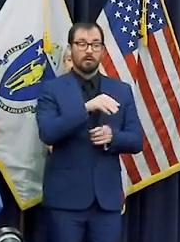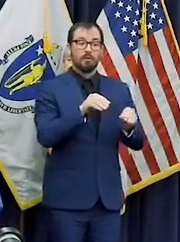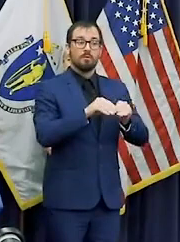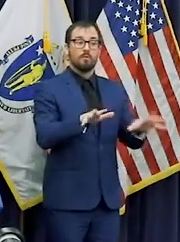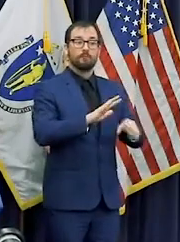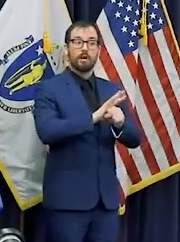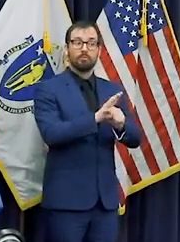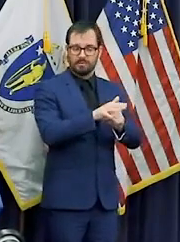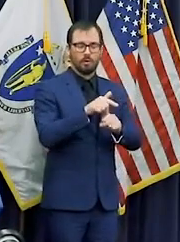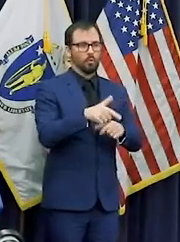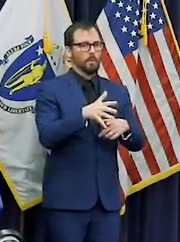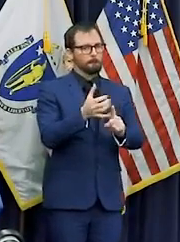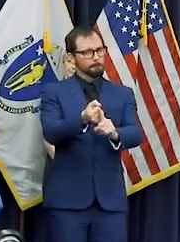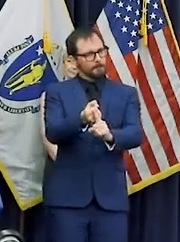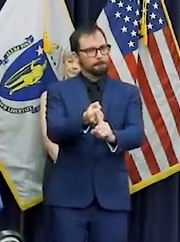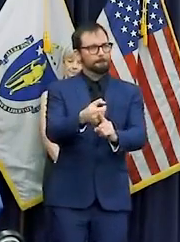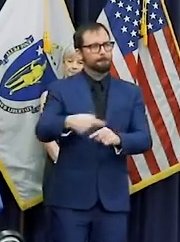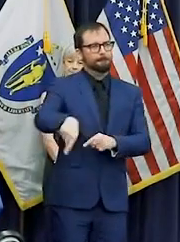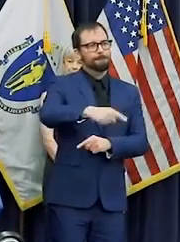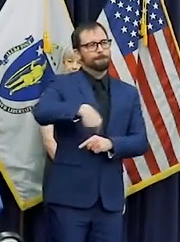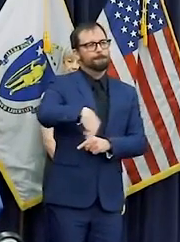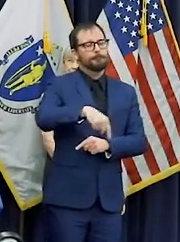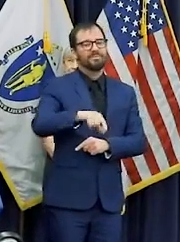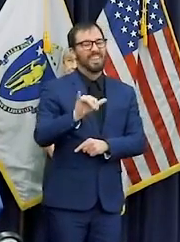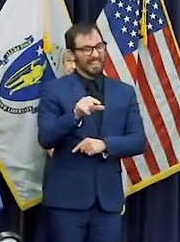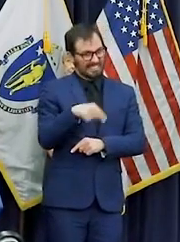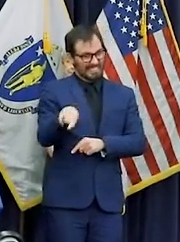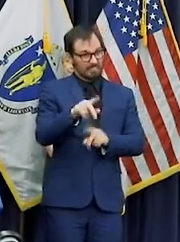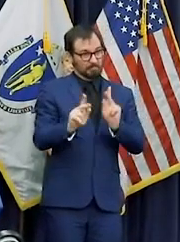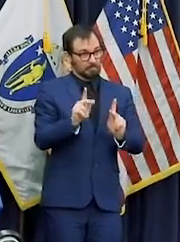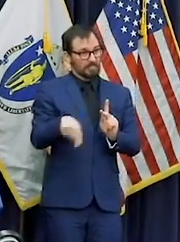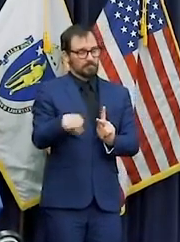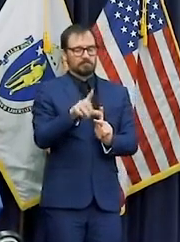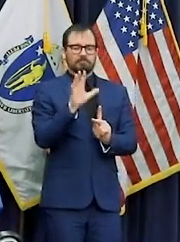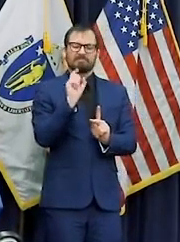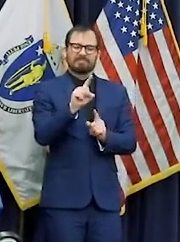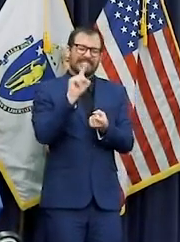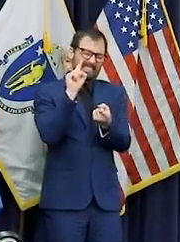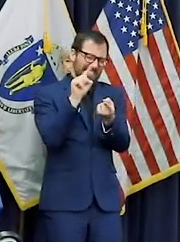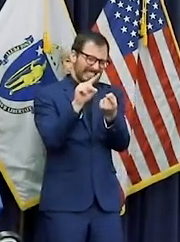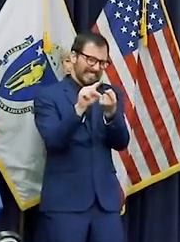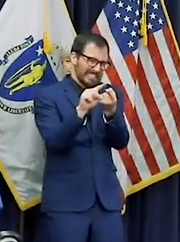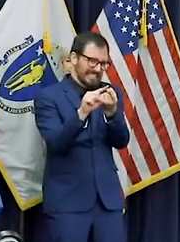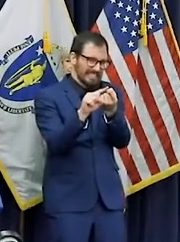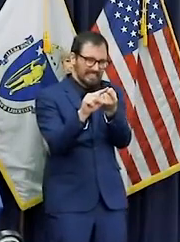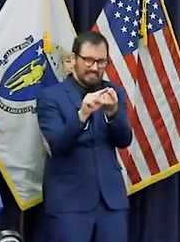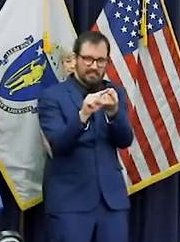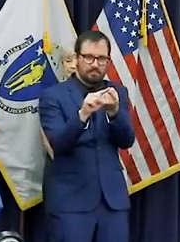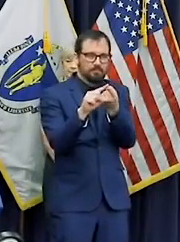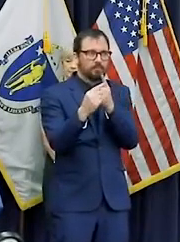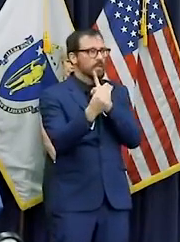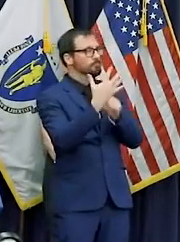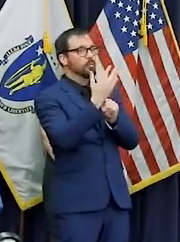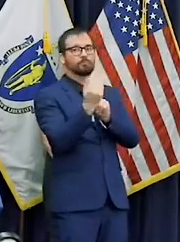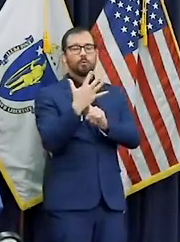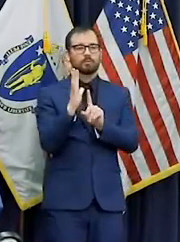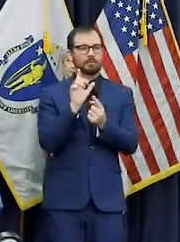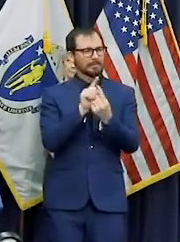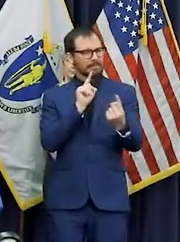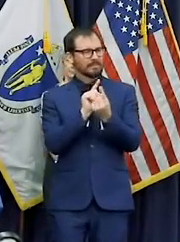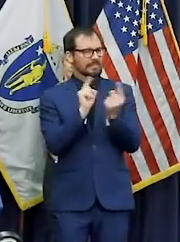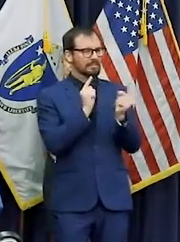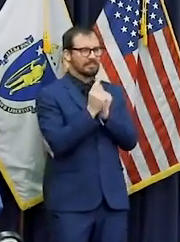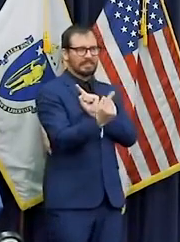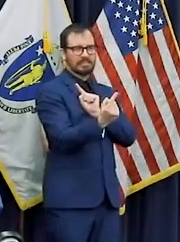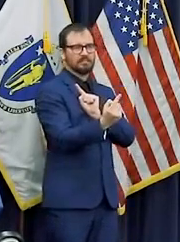close contact as much as possible. What this means is we are asking everyone to support our most vulnerable.